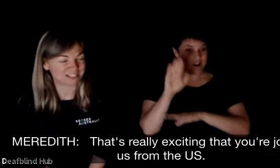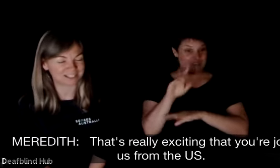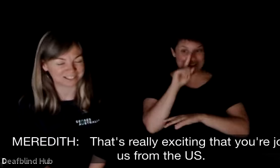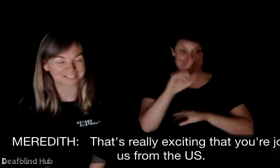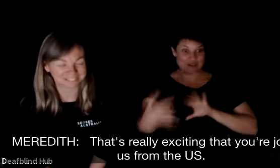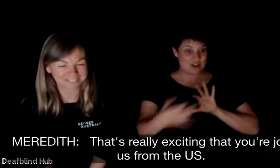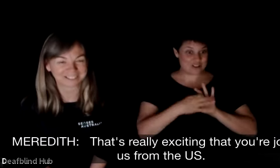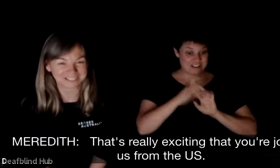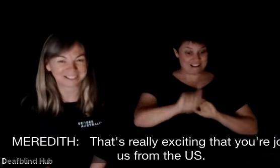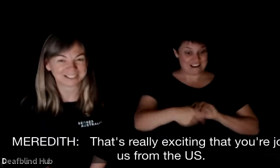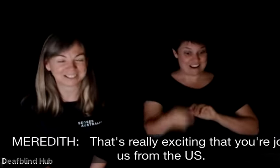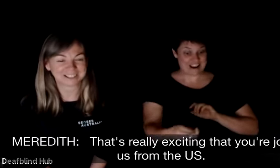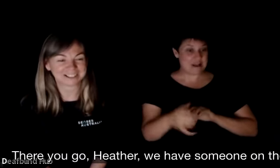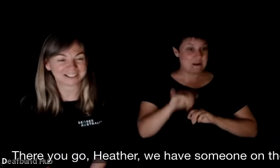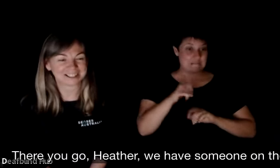you said.